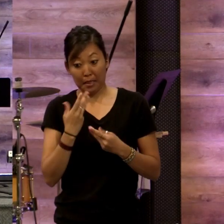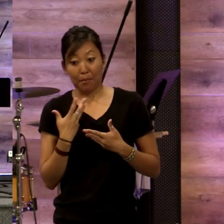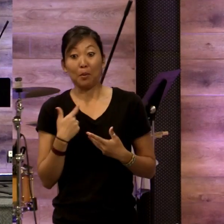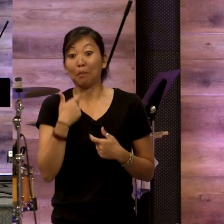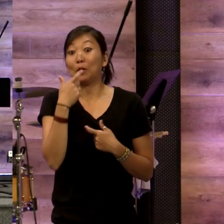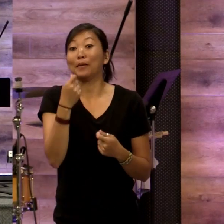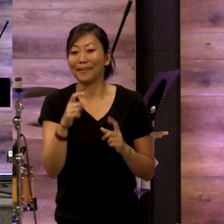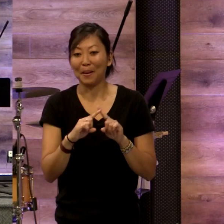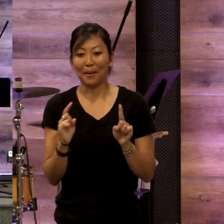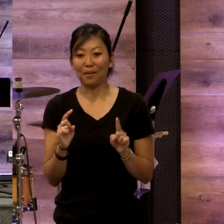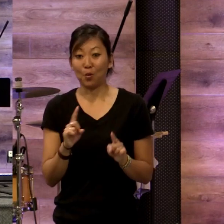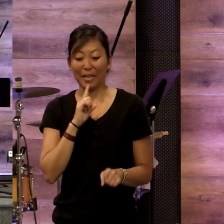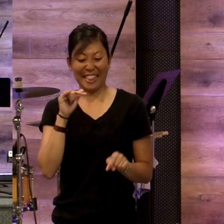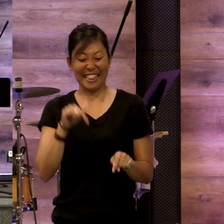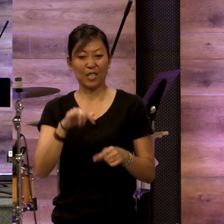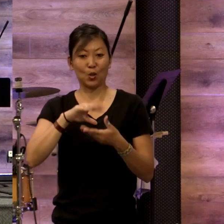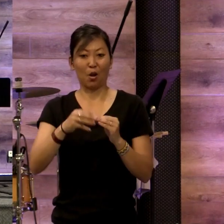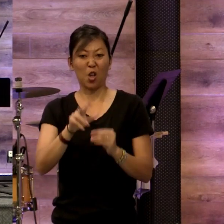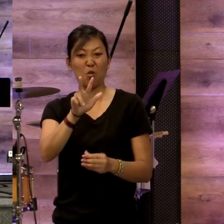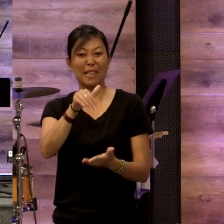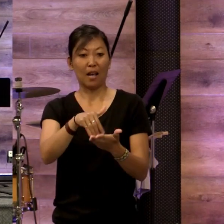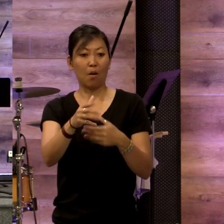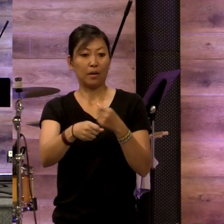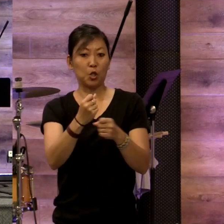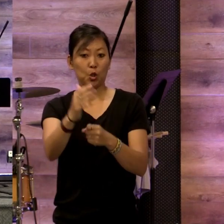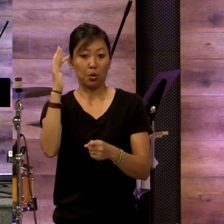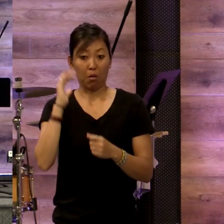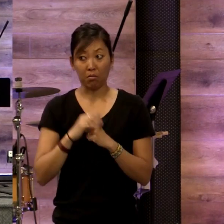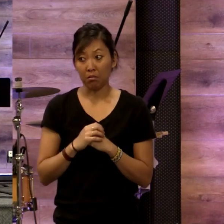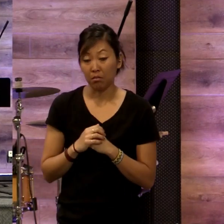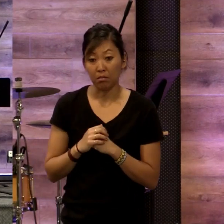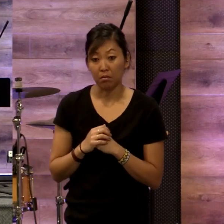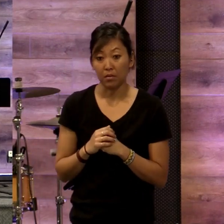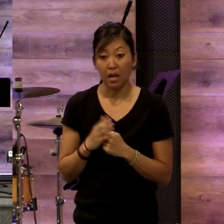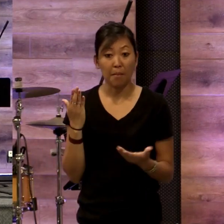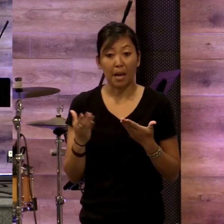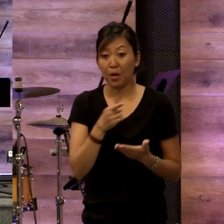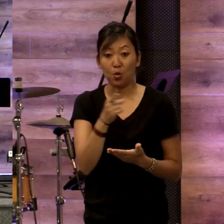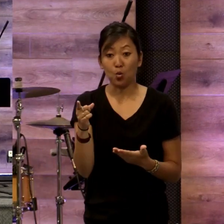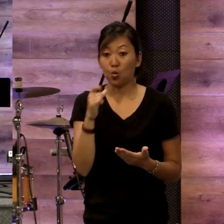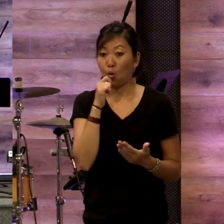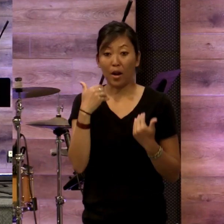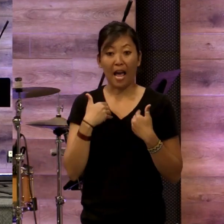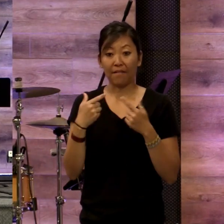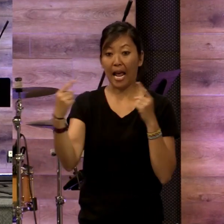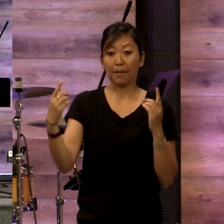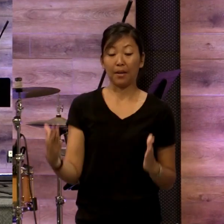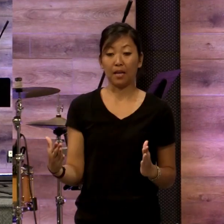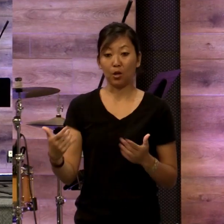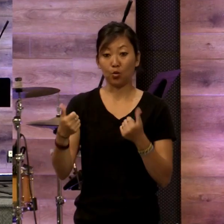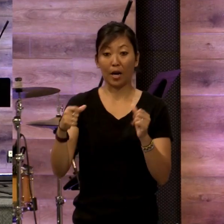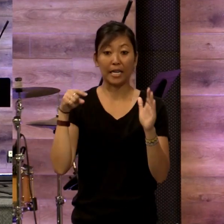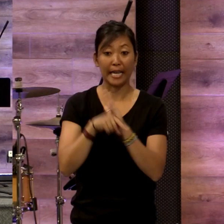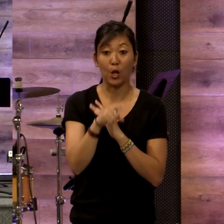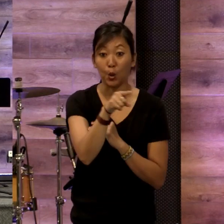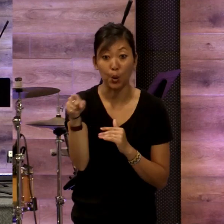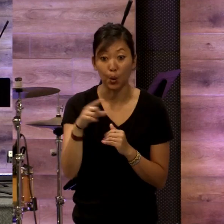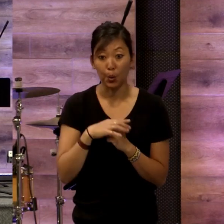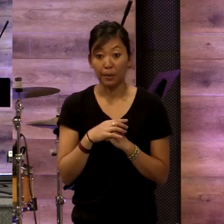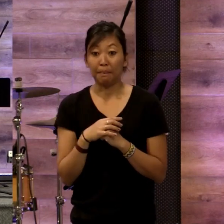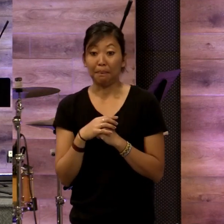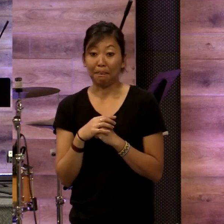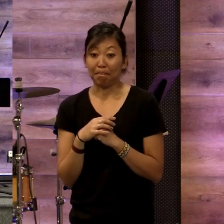interesting. My guess is no one in this room has someone who's trying to kill them. Although, if so, you know, let me know.